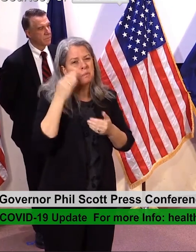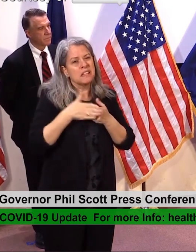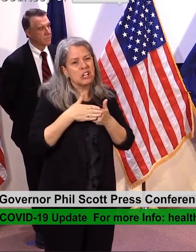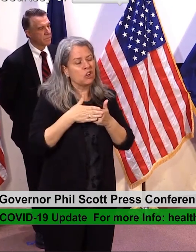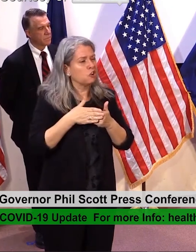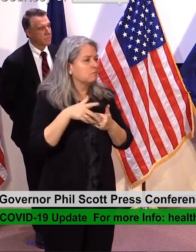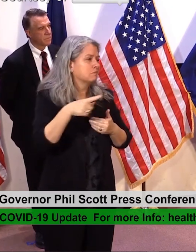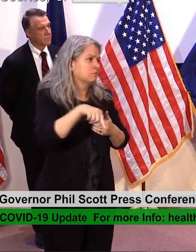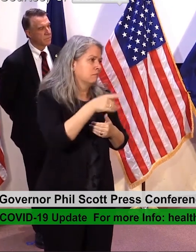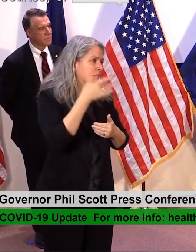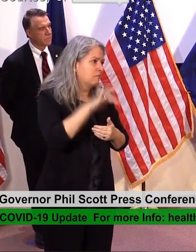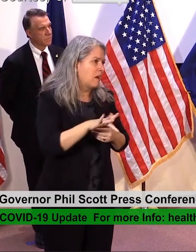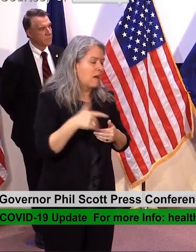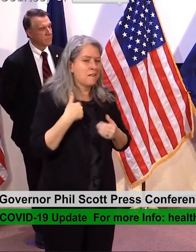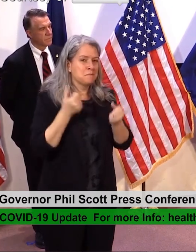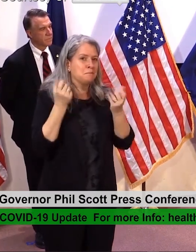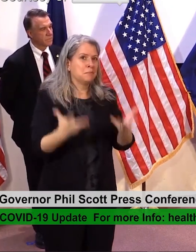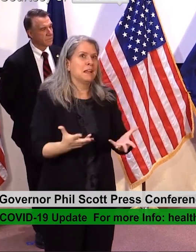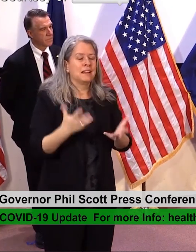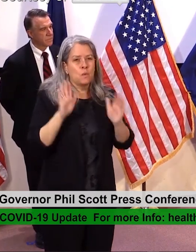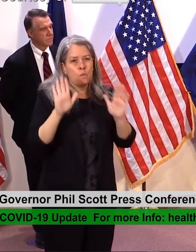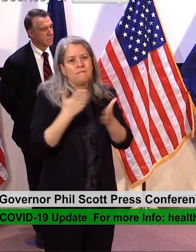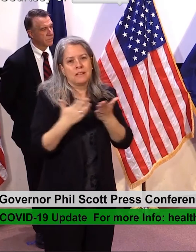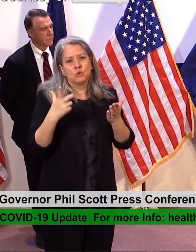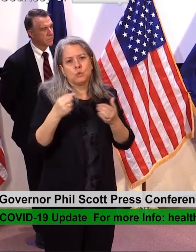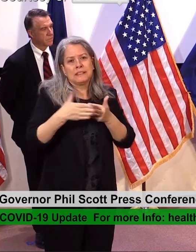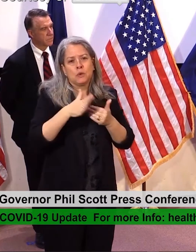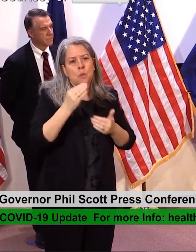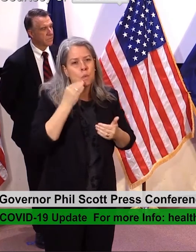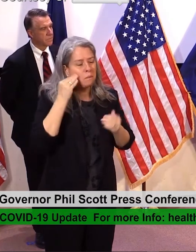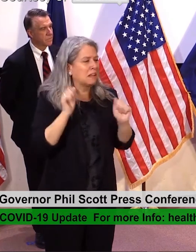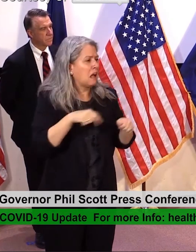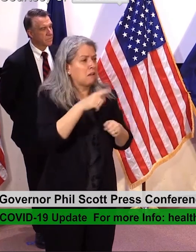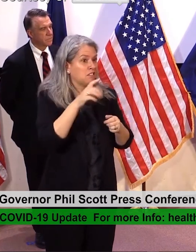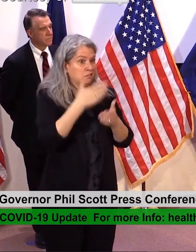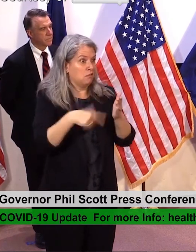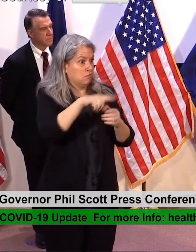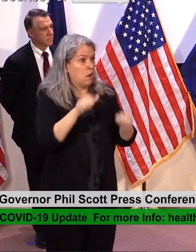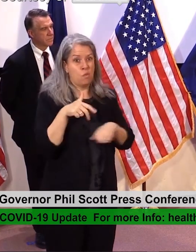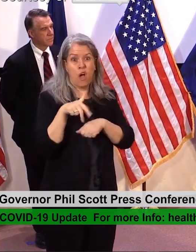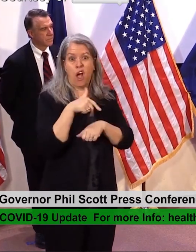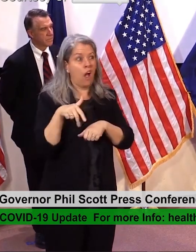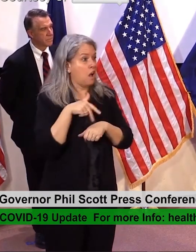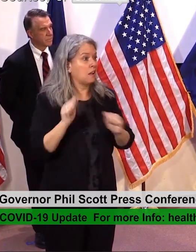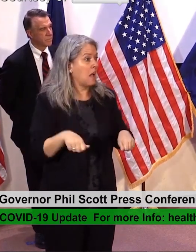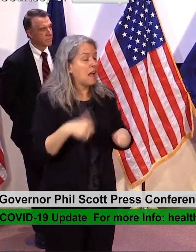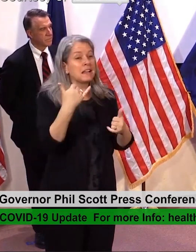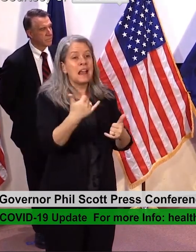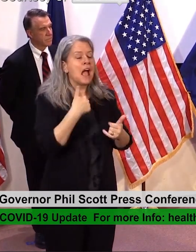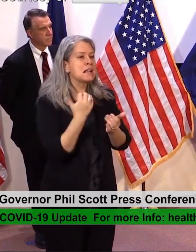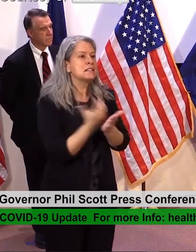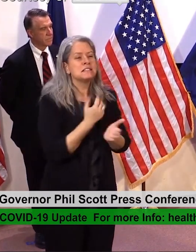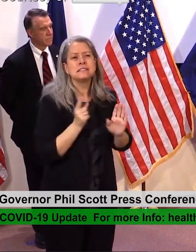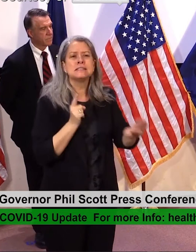fortunate to live in a place that has outstanding outdoor recreation and nature, and much of it within walking distance. Now's not the time to